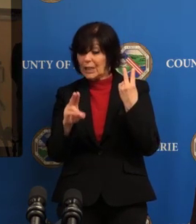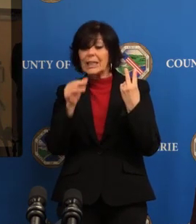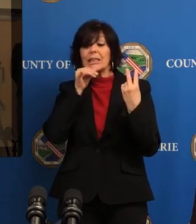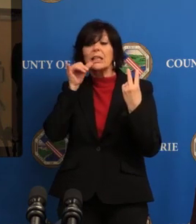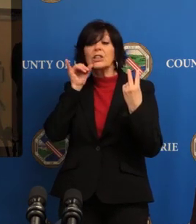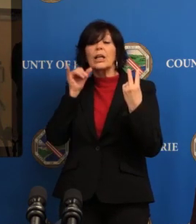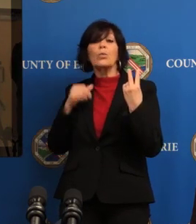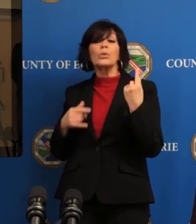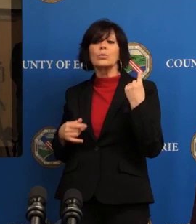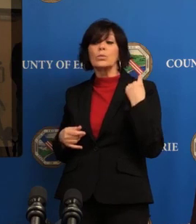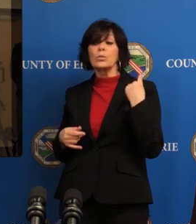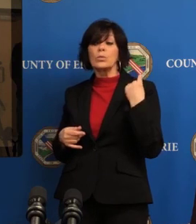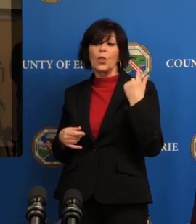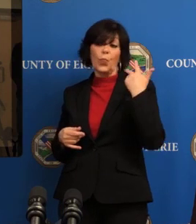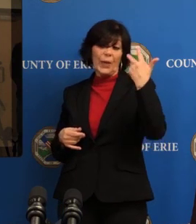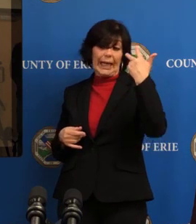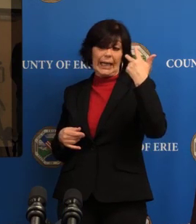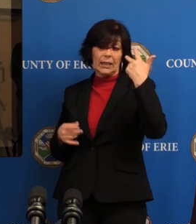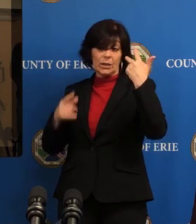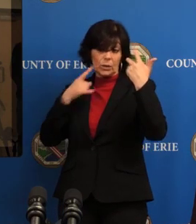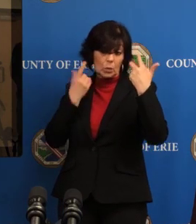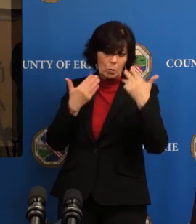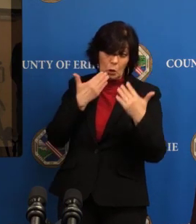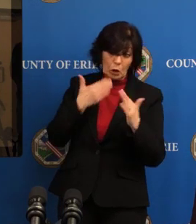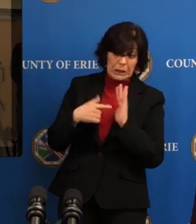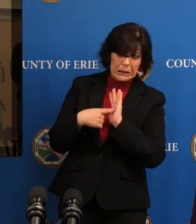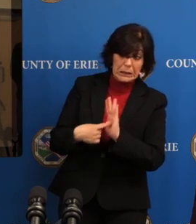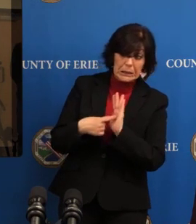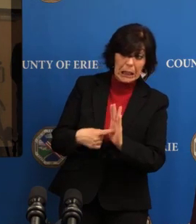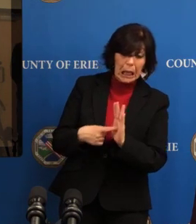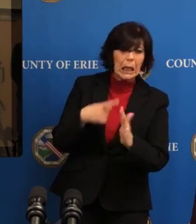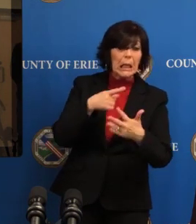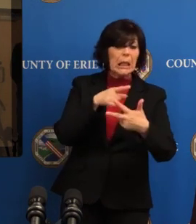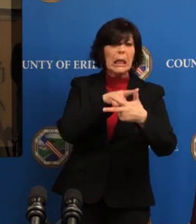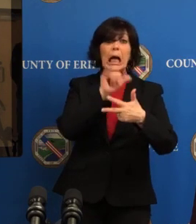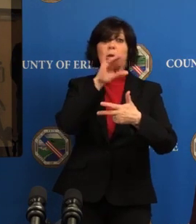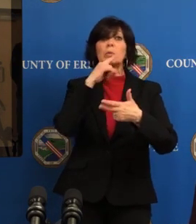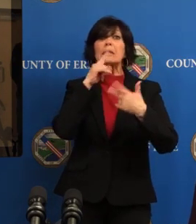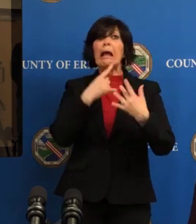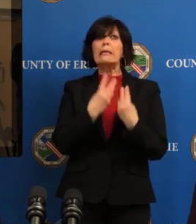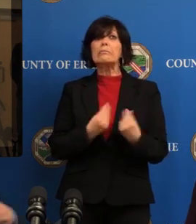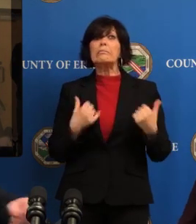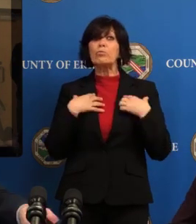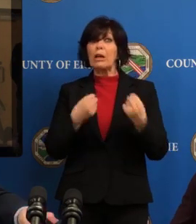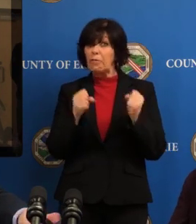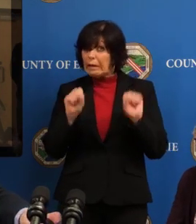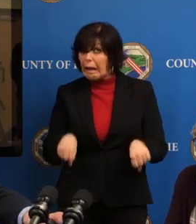yesterday. Would you say this is a good sign for what people can expect to be treated?